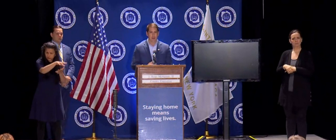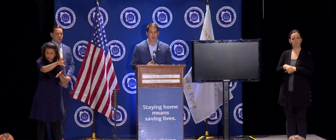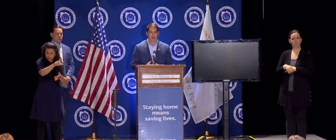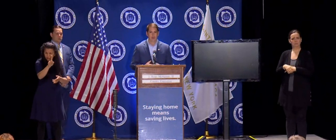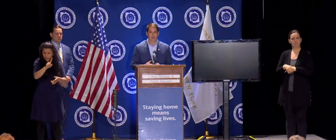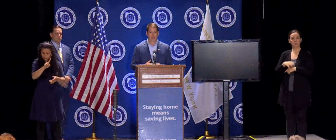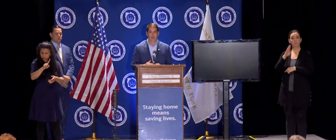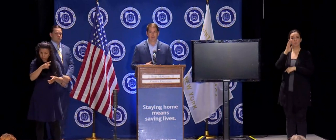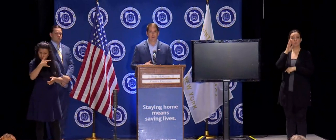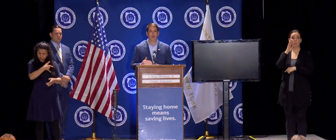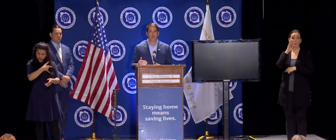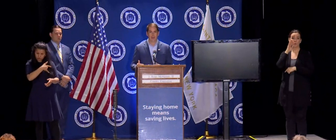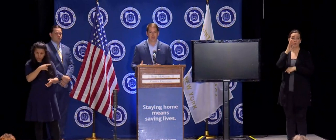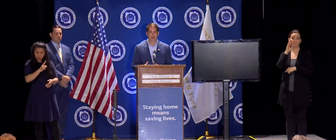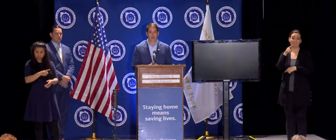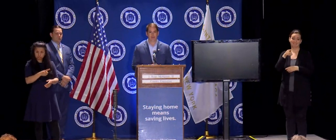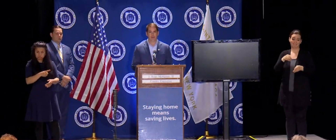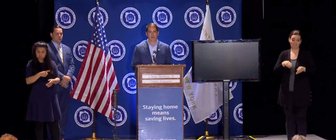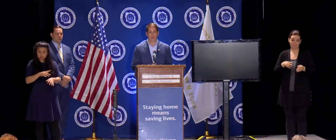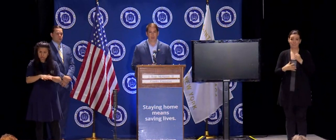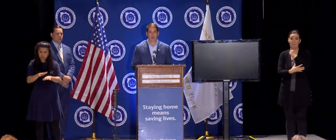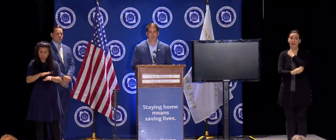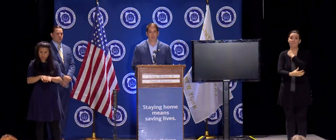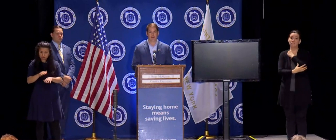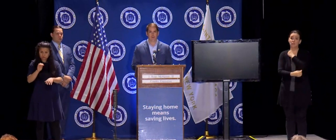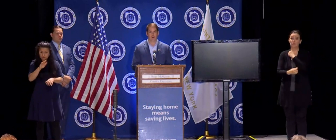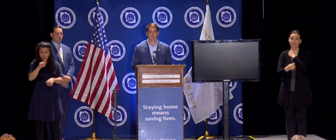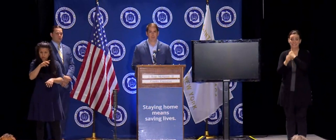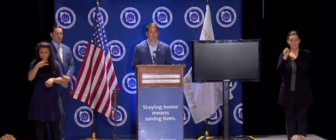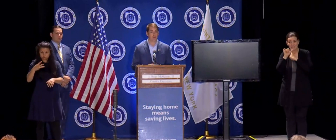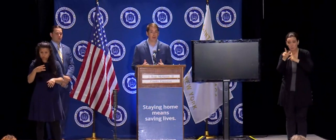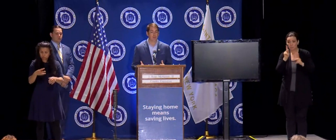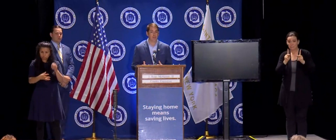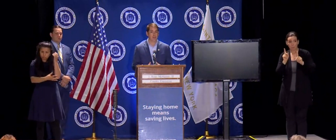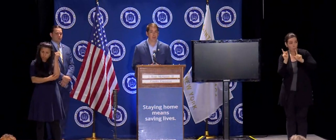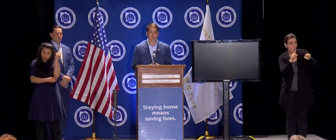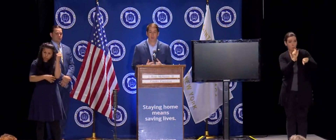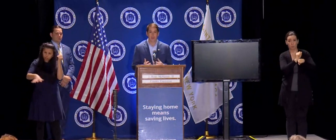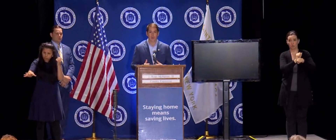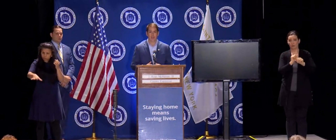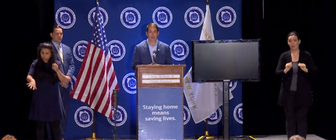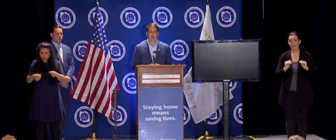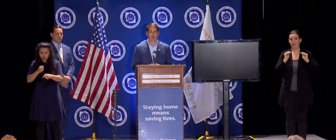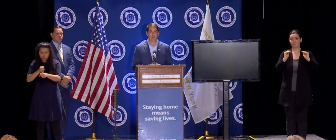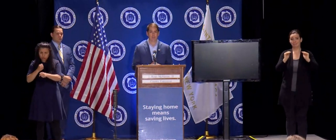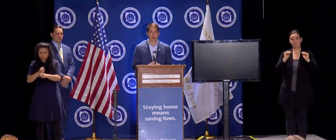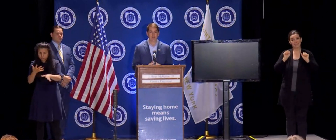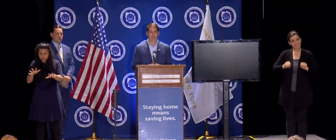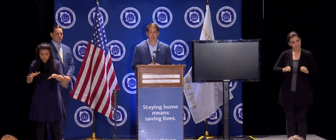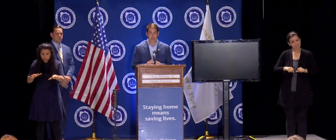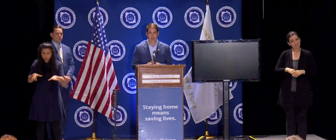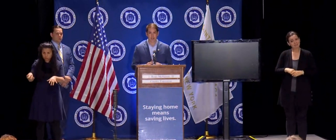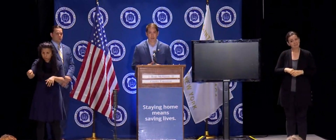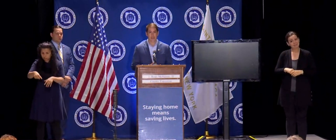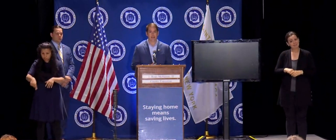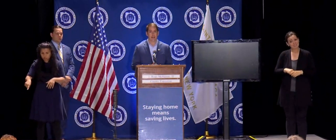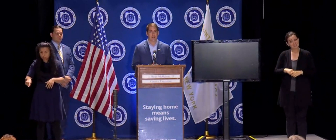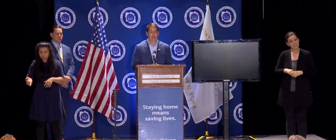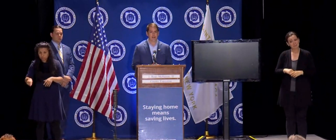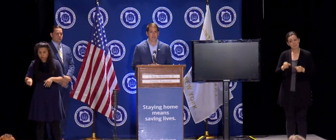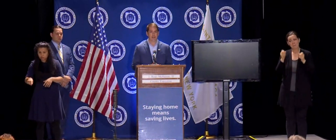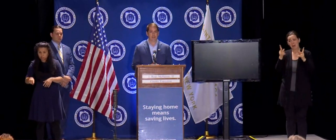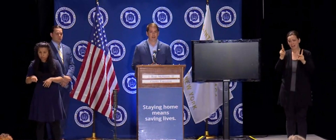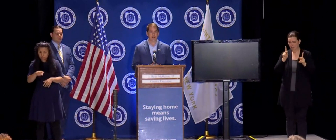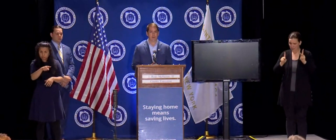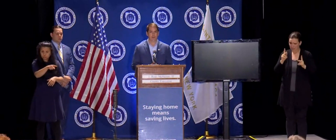time trying to remove barriers to opportunity for people throughout the region, but we know that a lot of our poverty is concentrated